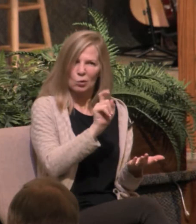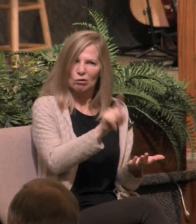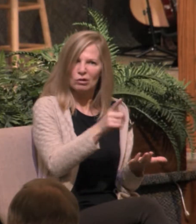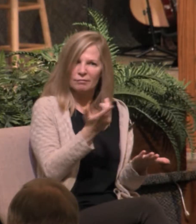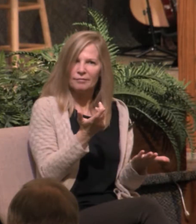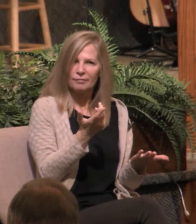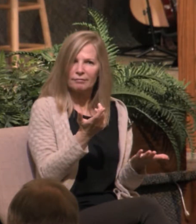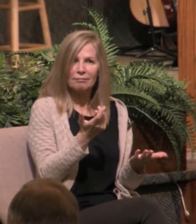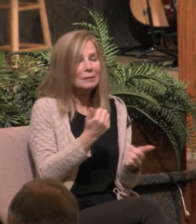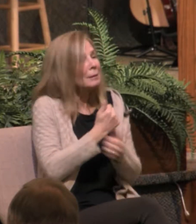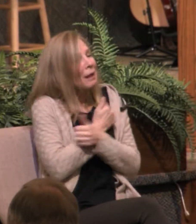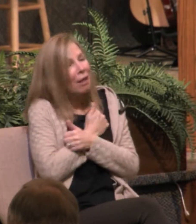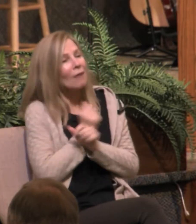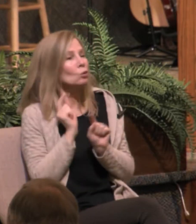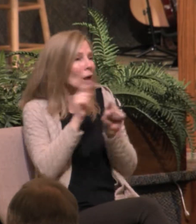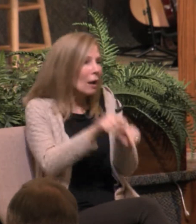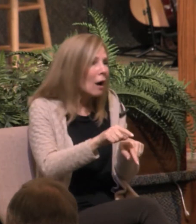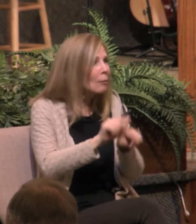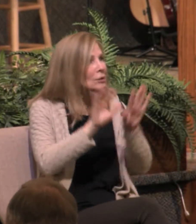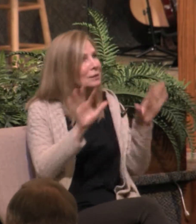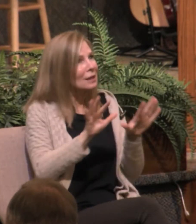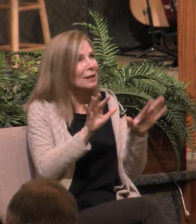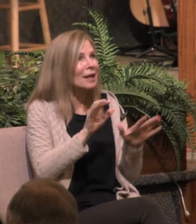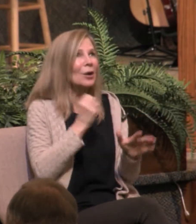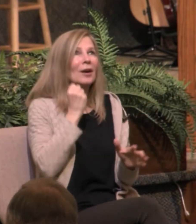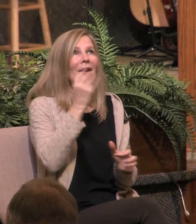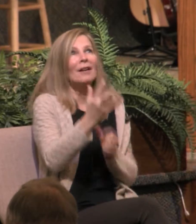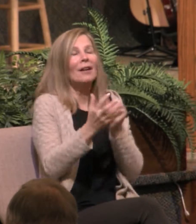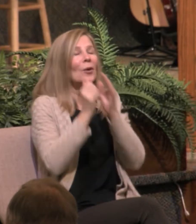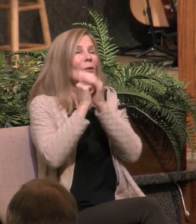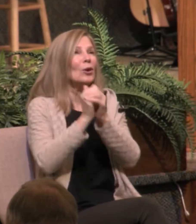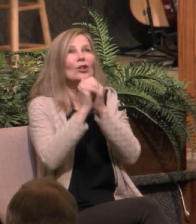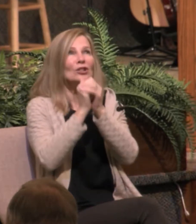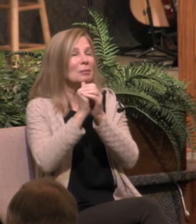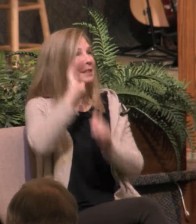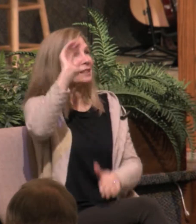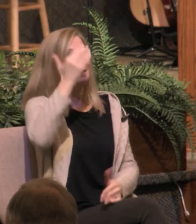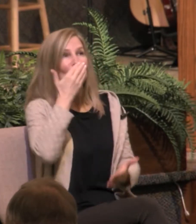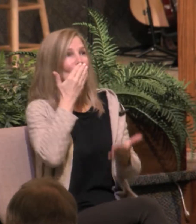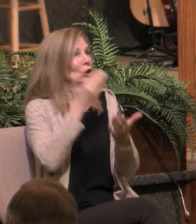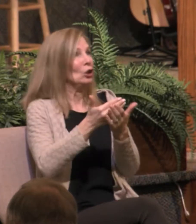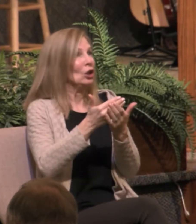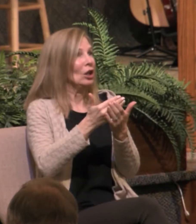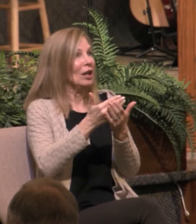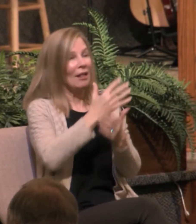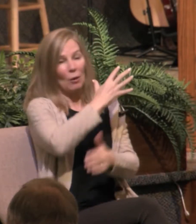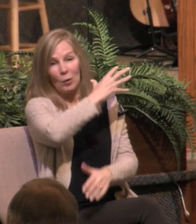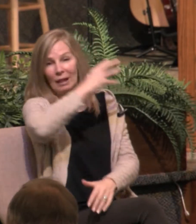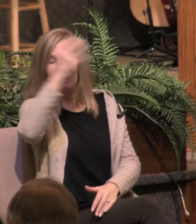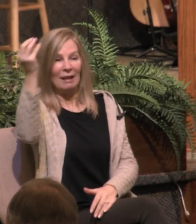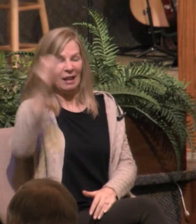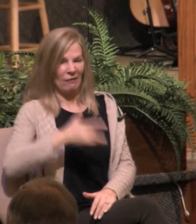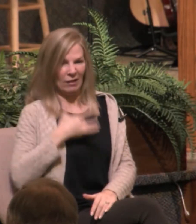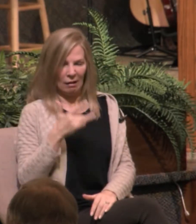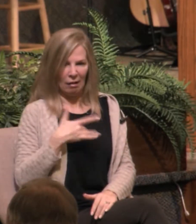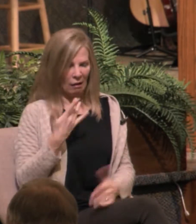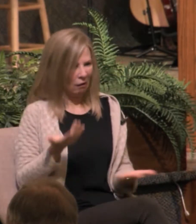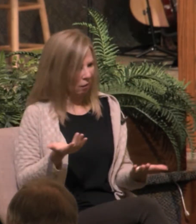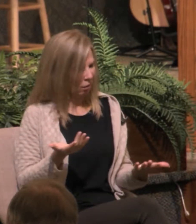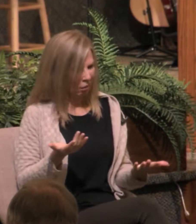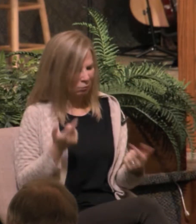Love to be here on Sunday and the worship and everything seems good, but then we walk away and for some of us, we feel like we're alone,